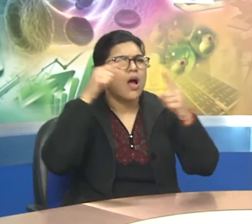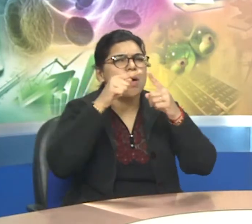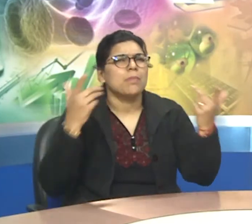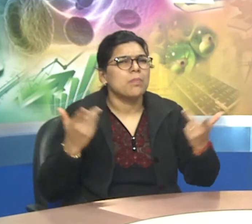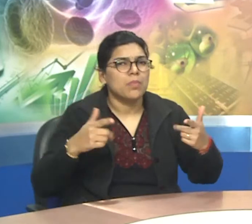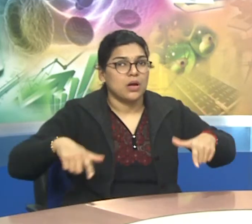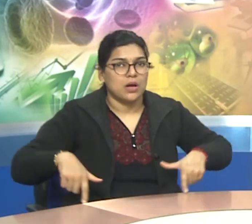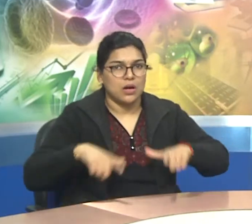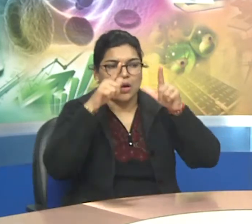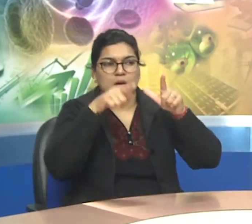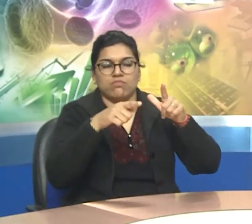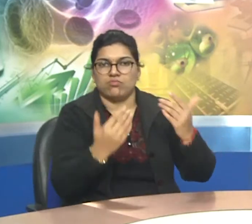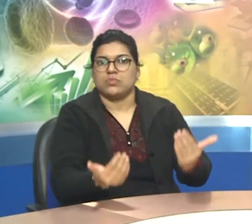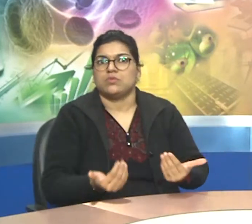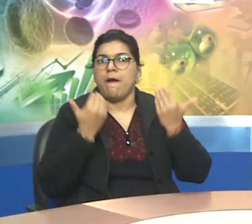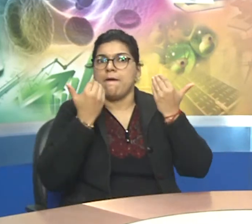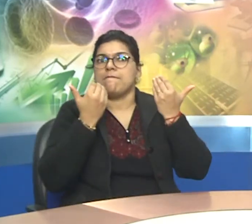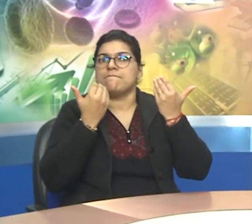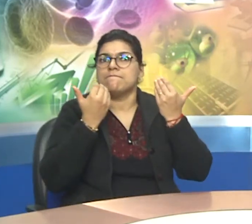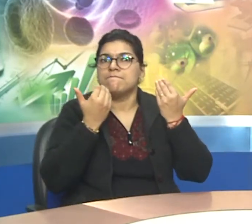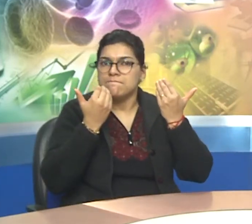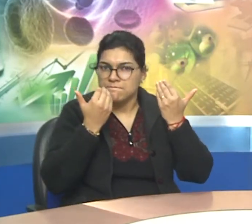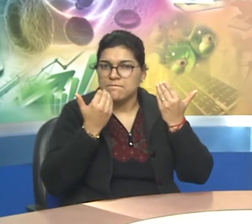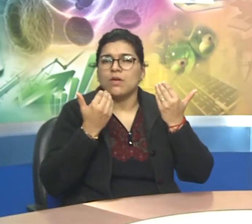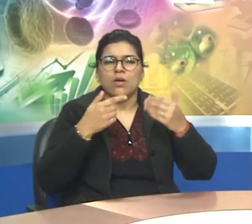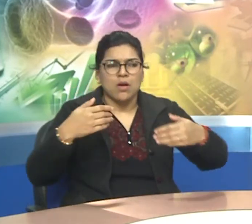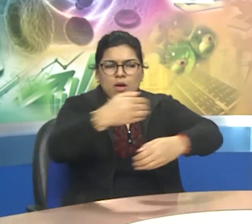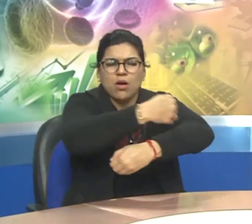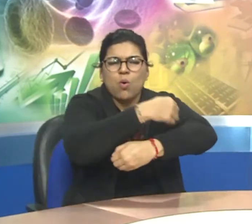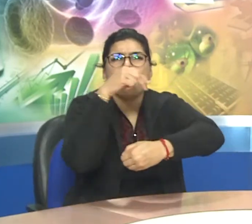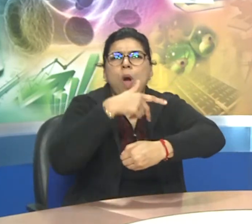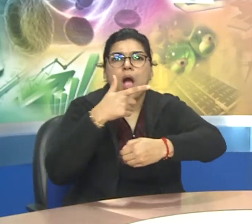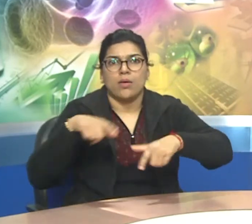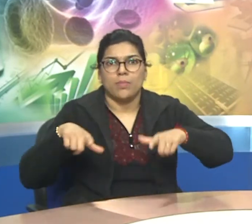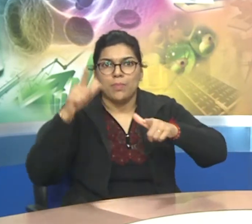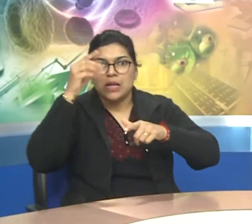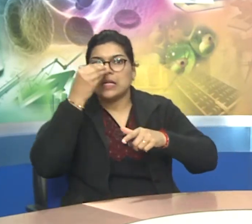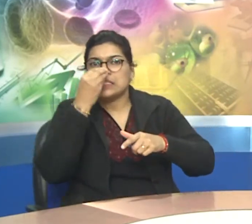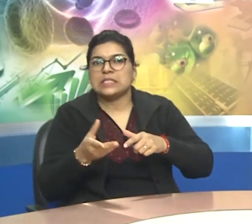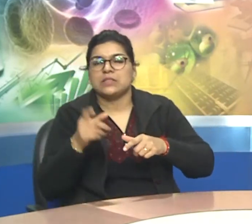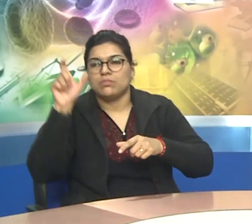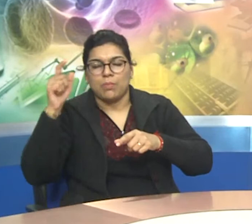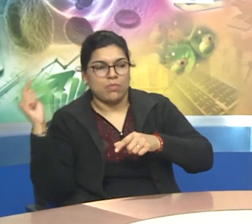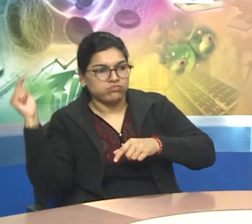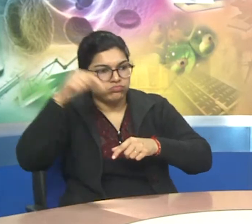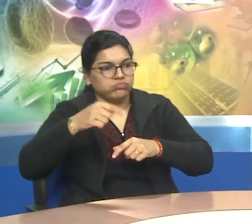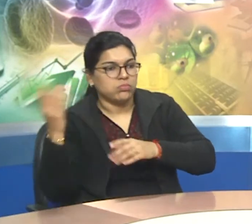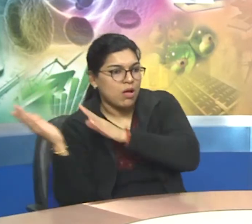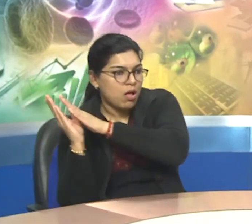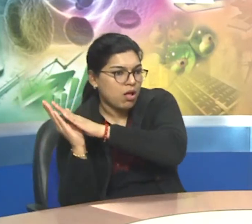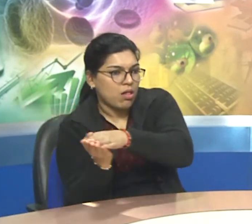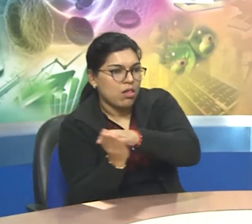year 1970 with the aim to protect trees.